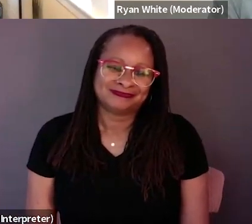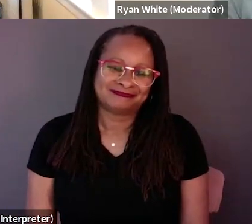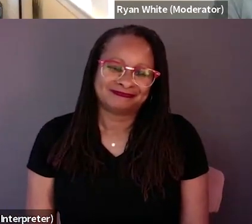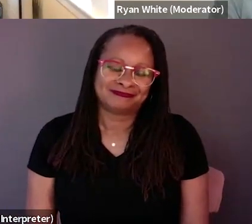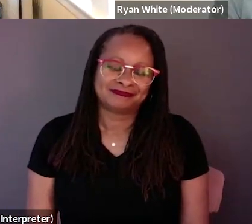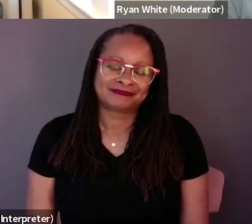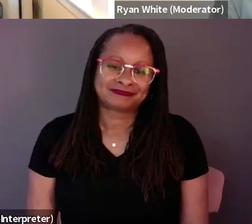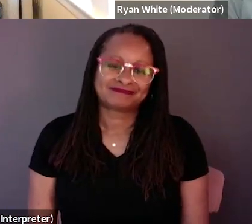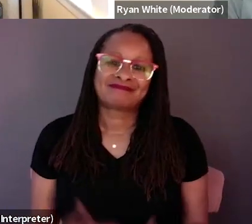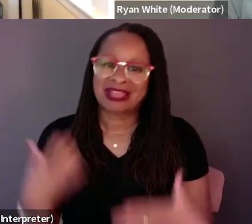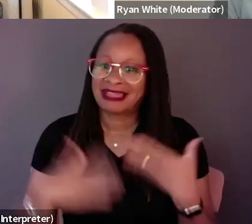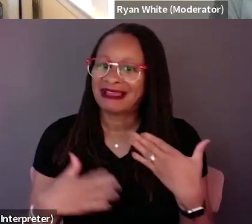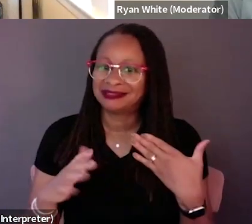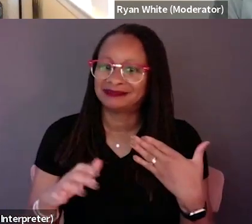end